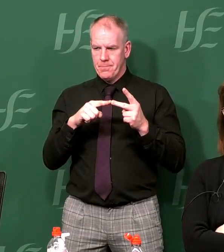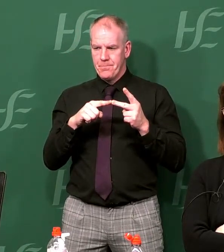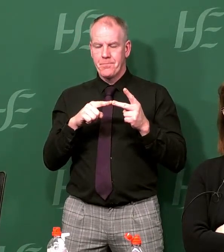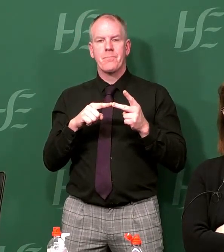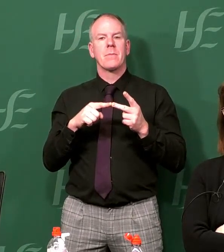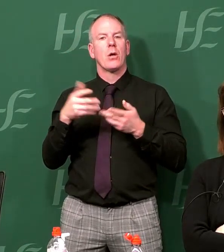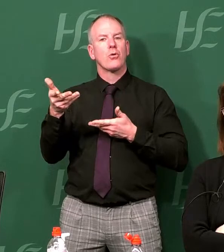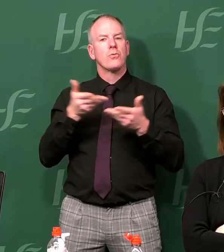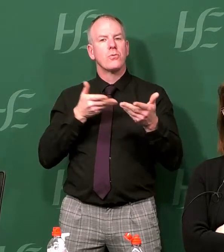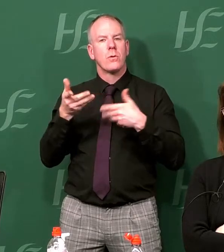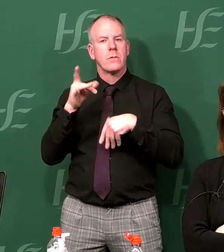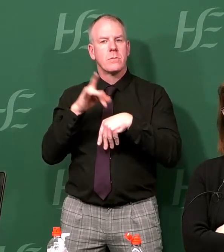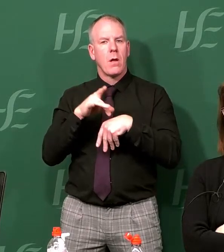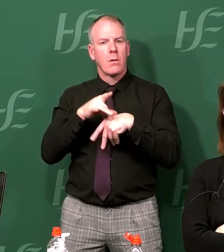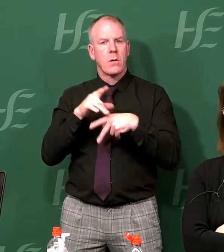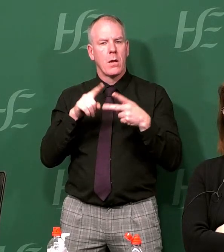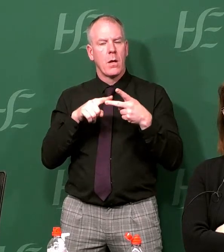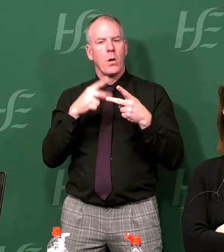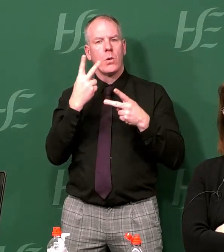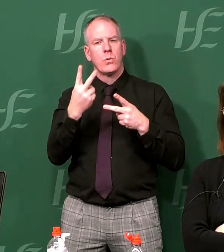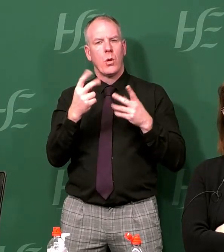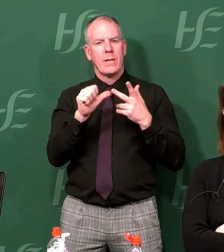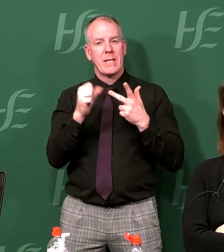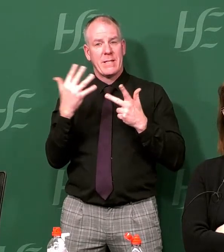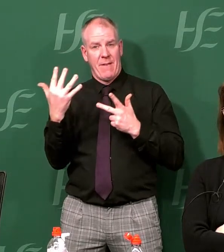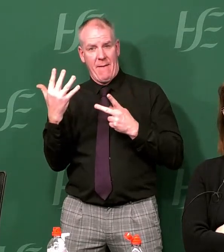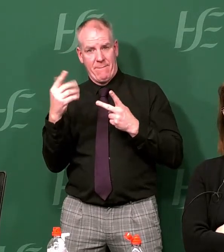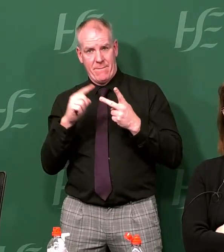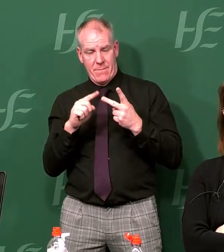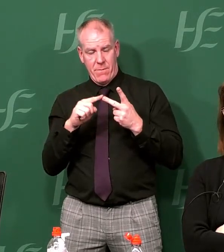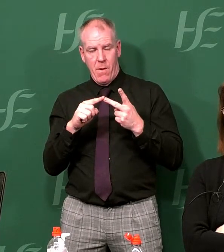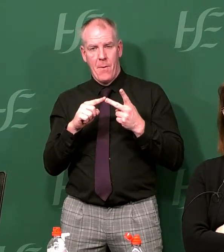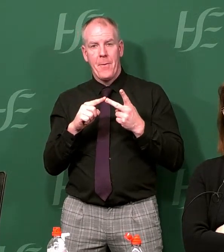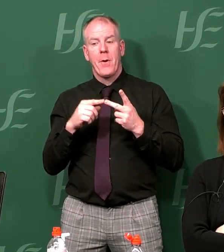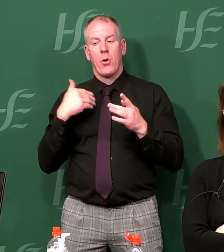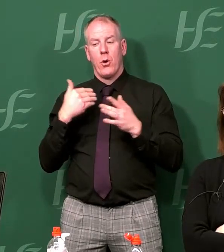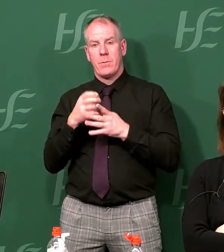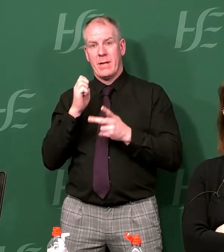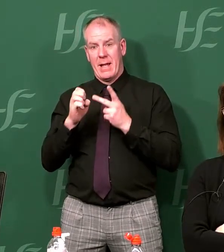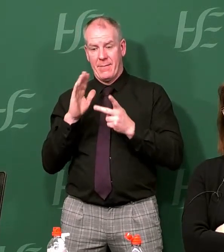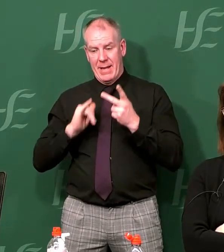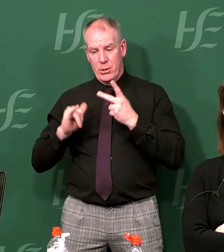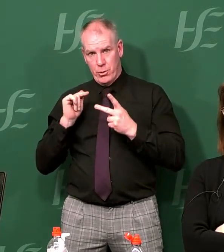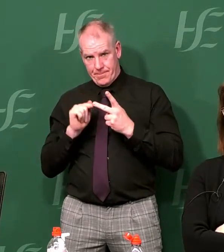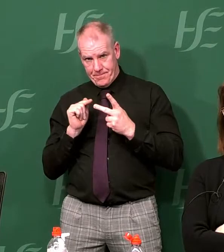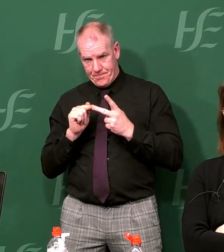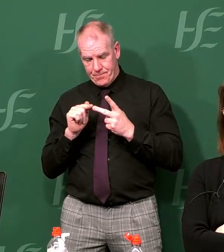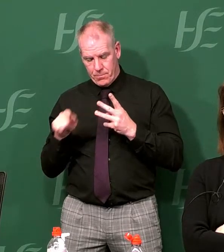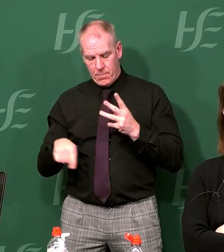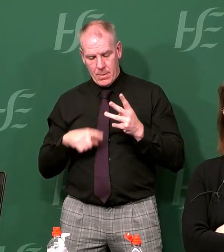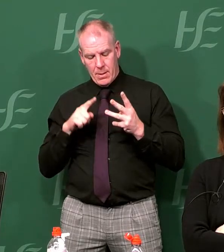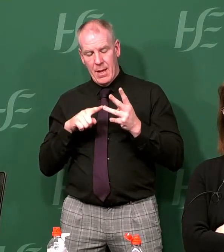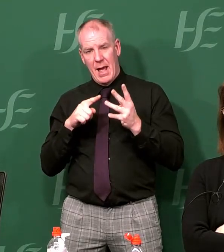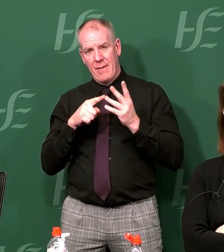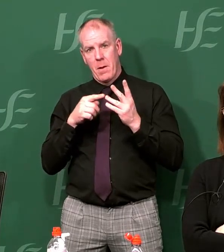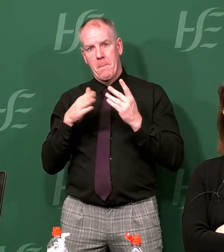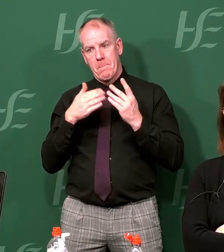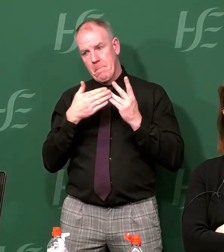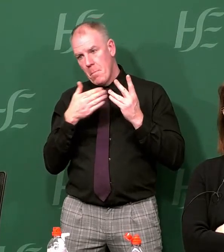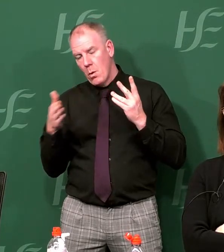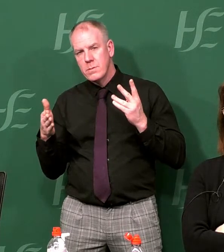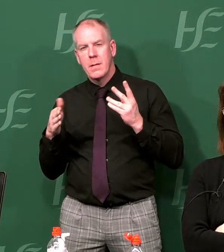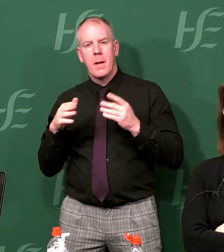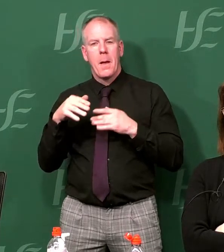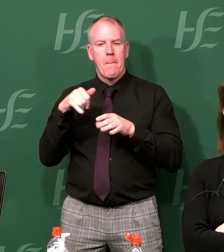actual consultants, it was 265 for the end of last year. And across the board, medical and